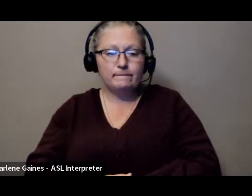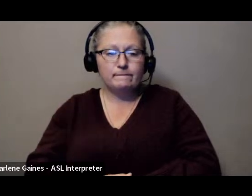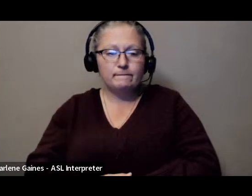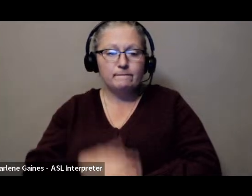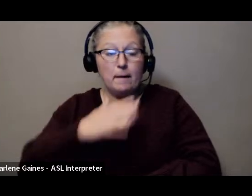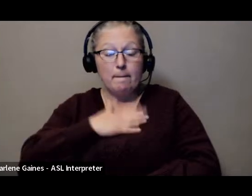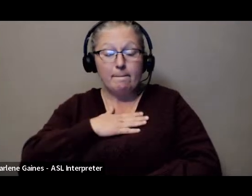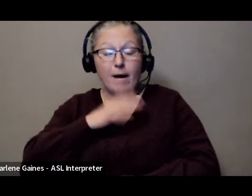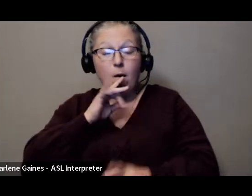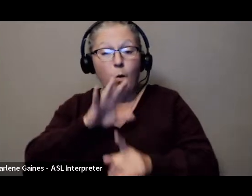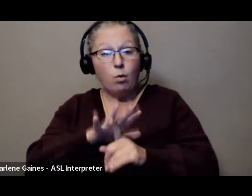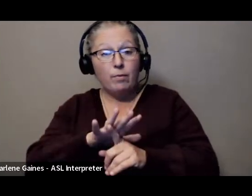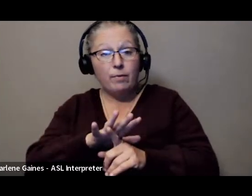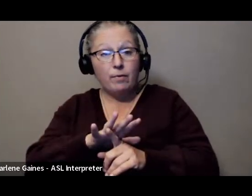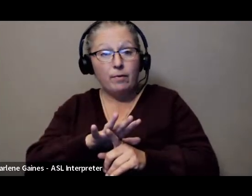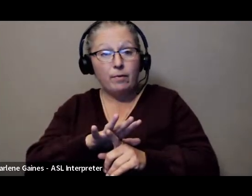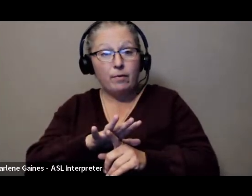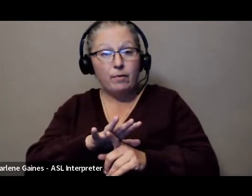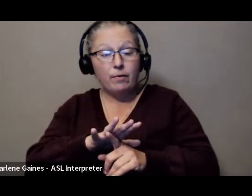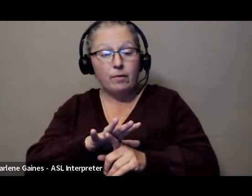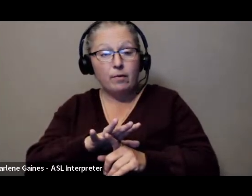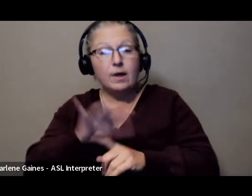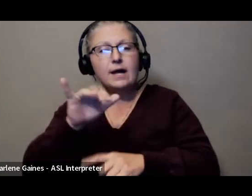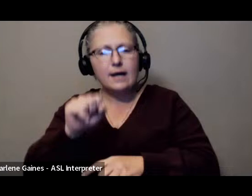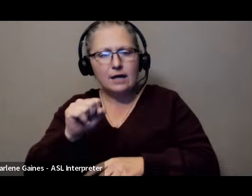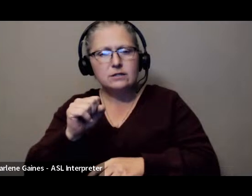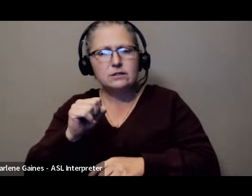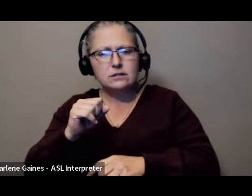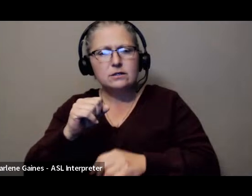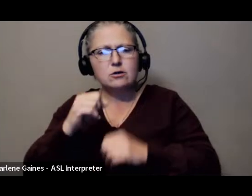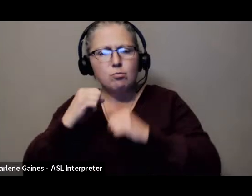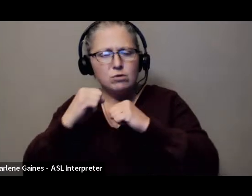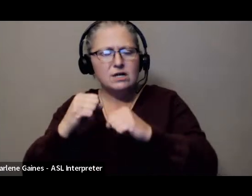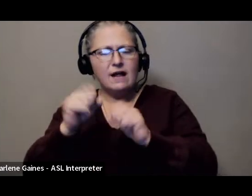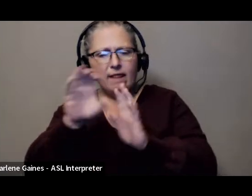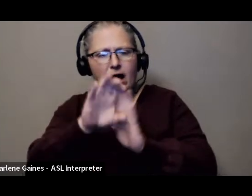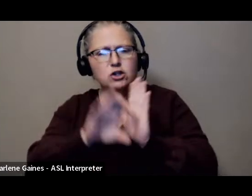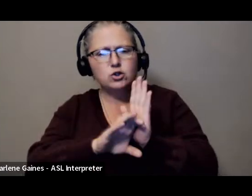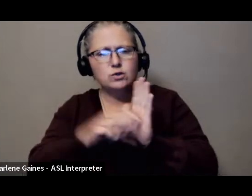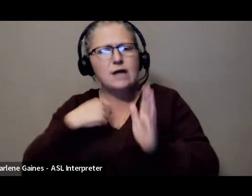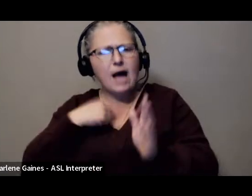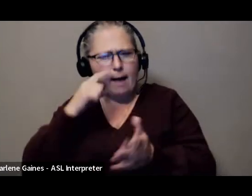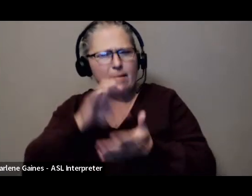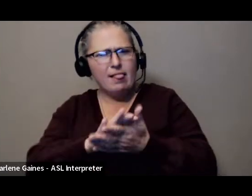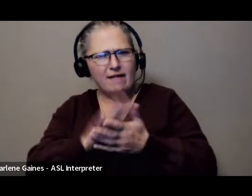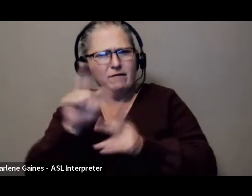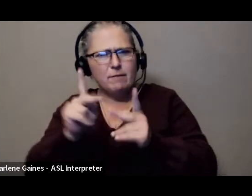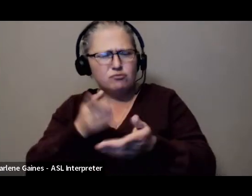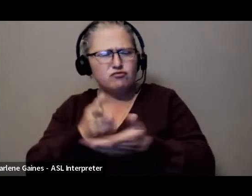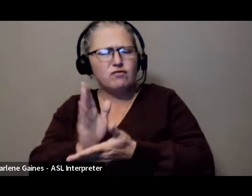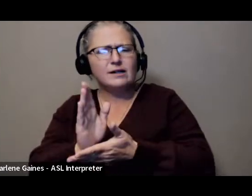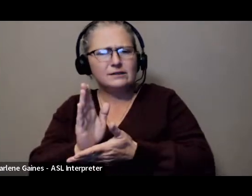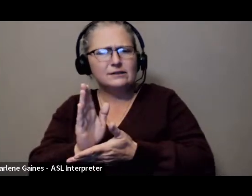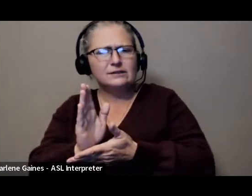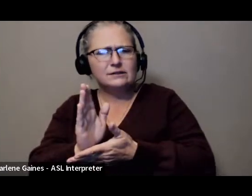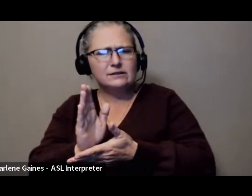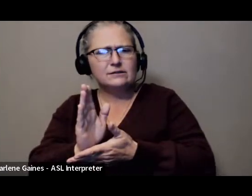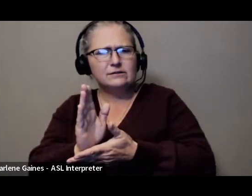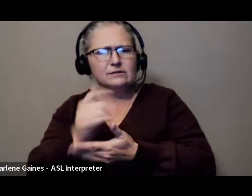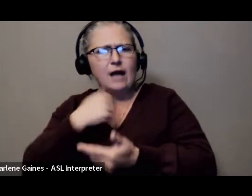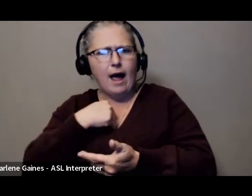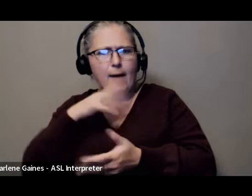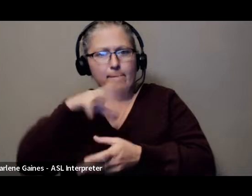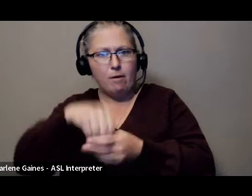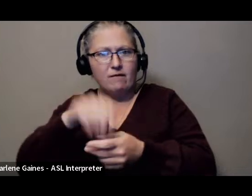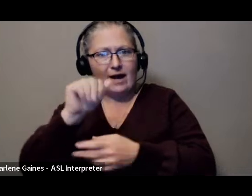my oath was to, yes, protect the Constitution, because I do believe in people's rights. I am part